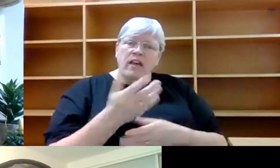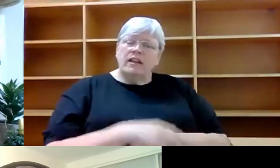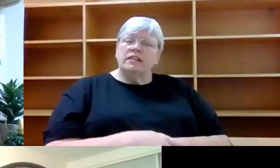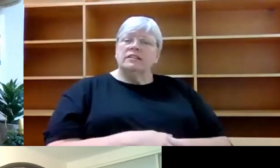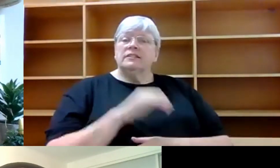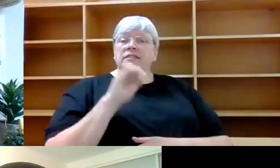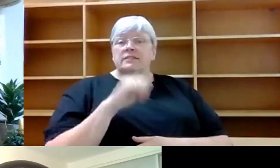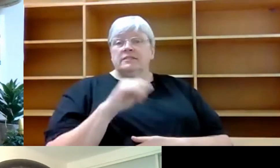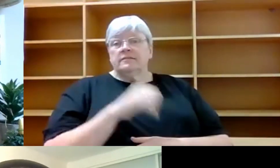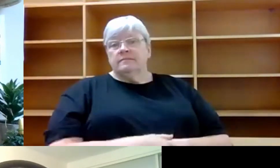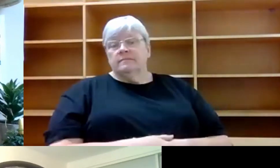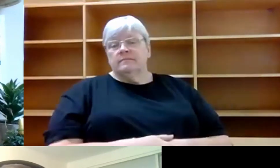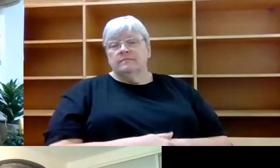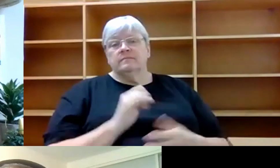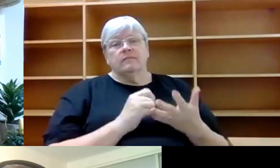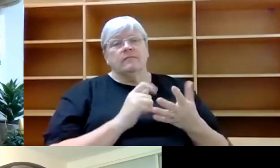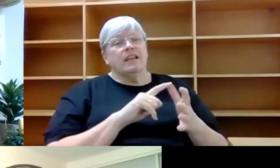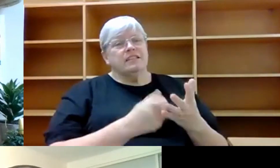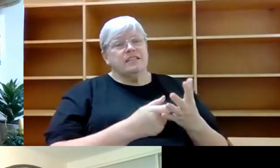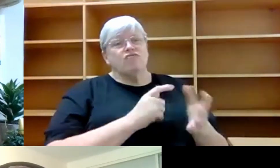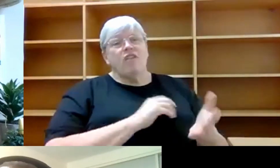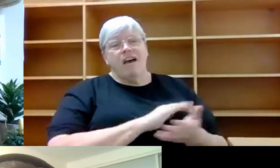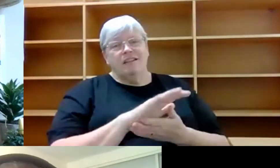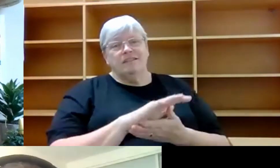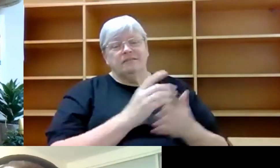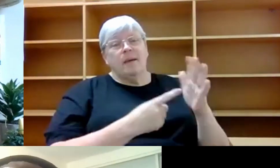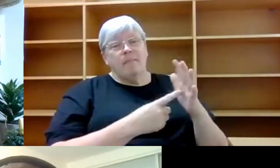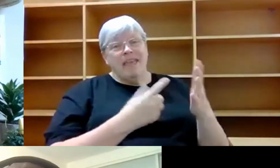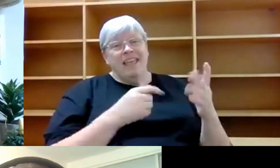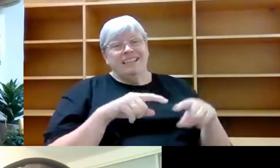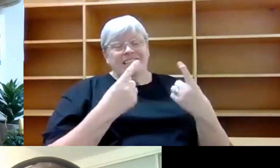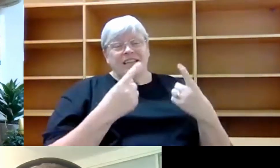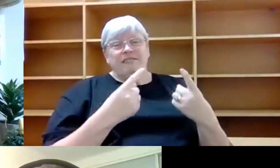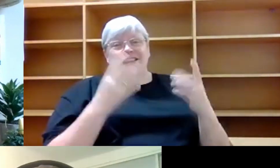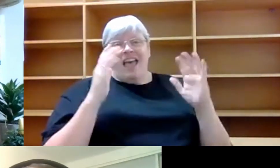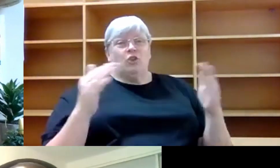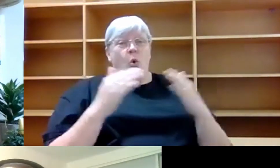Yeah, well, Sarah, the main difference was that I had to do homework.